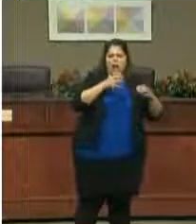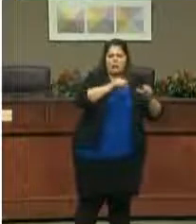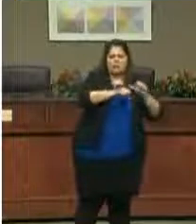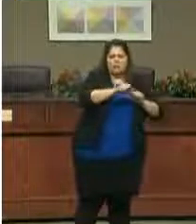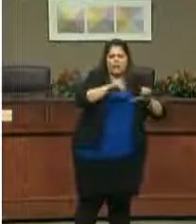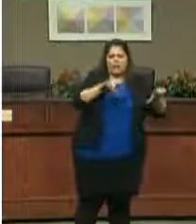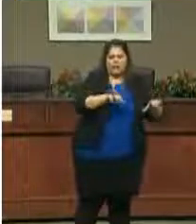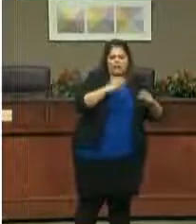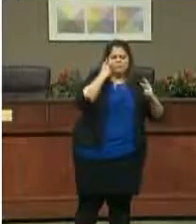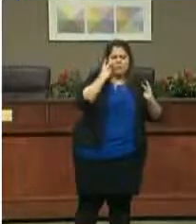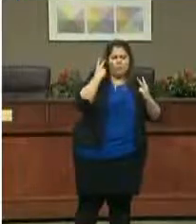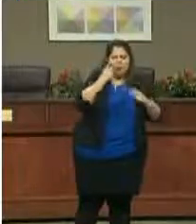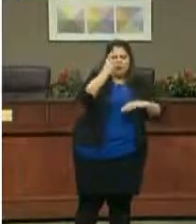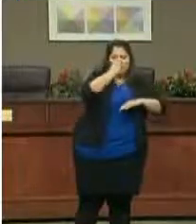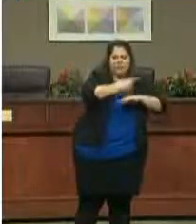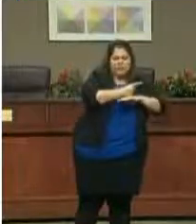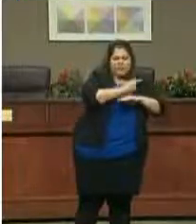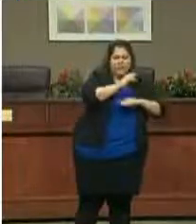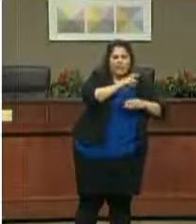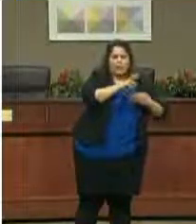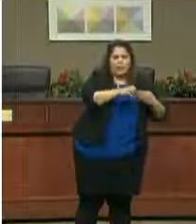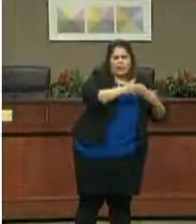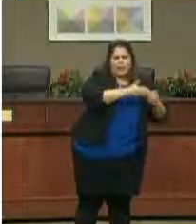high increase on the number of cases.